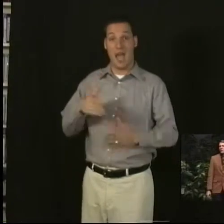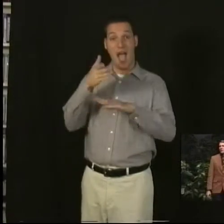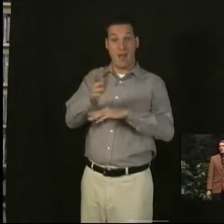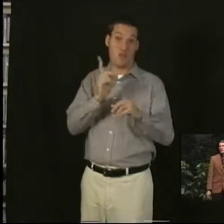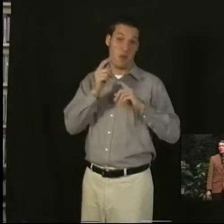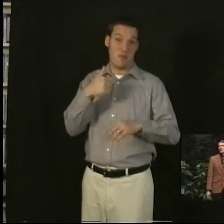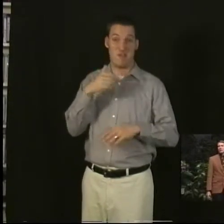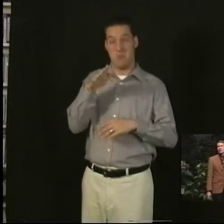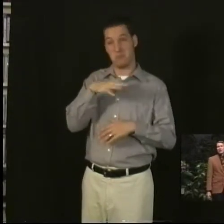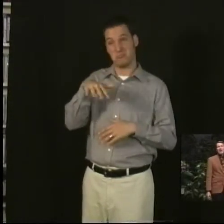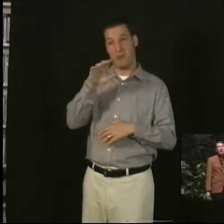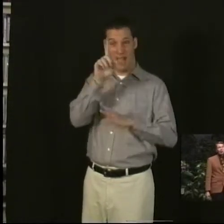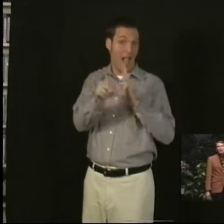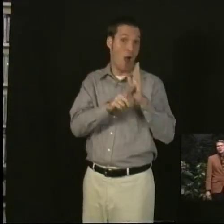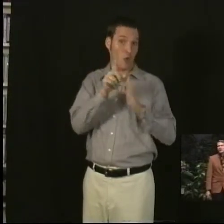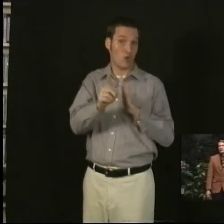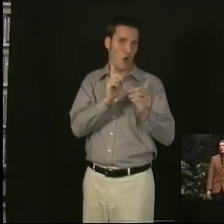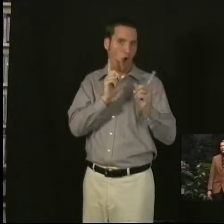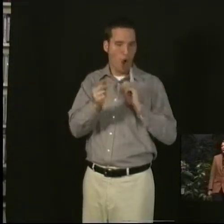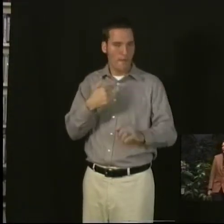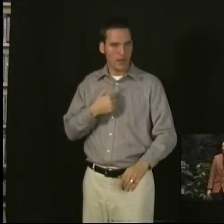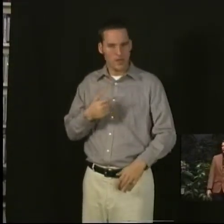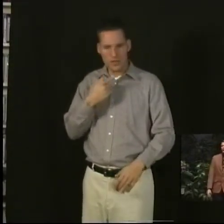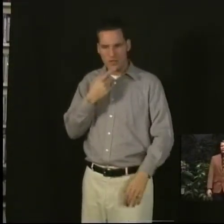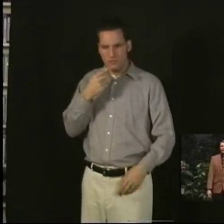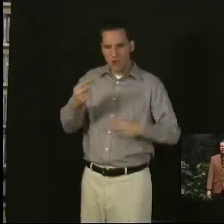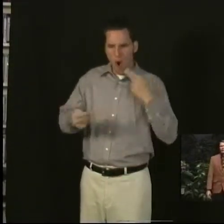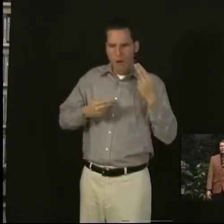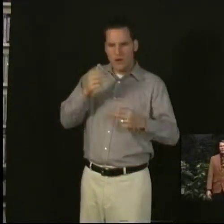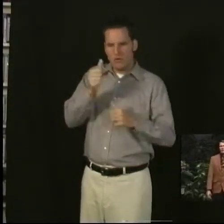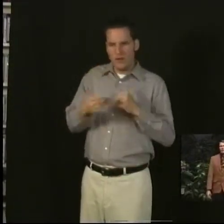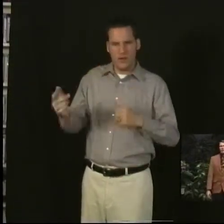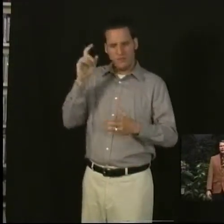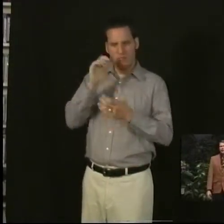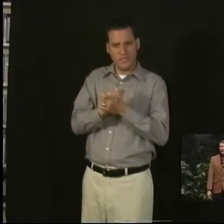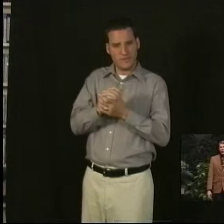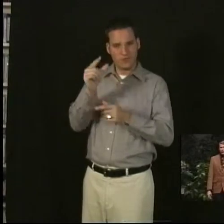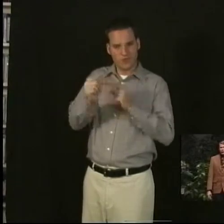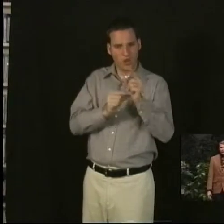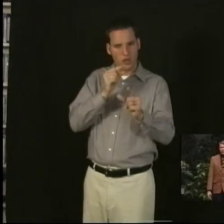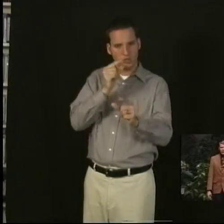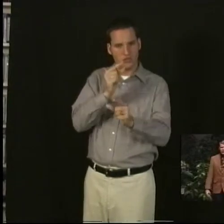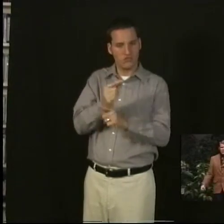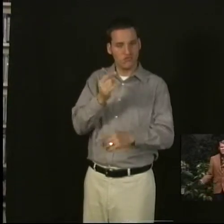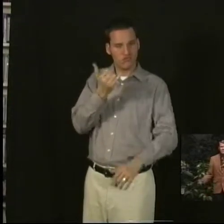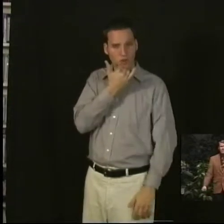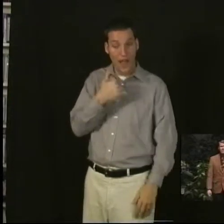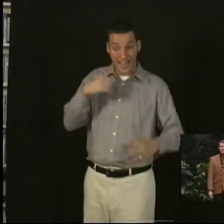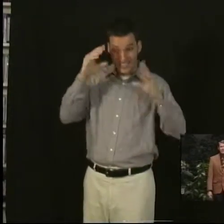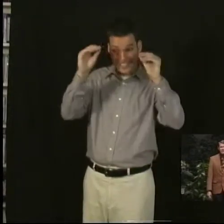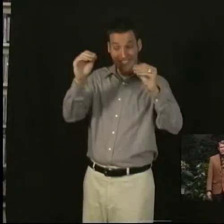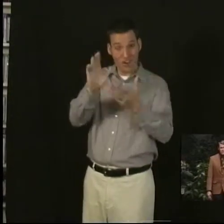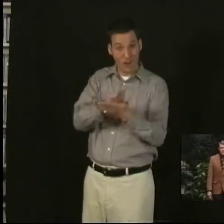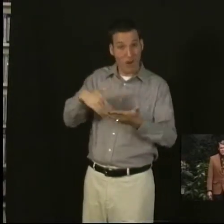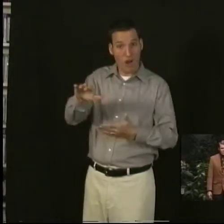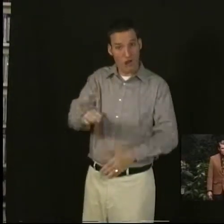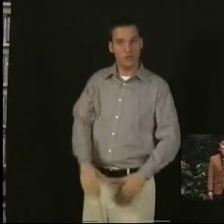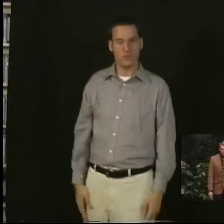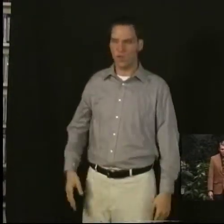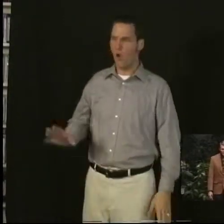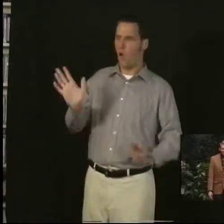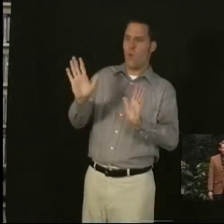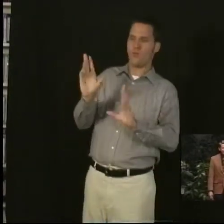Afterwards, he talked to me for almost an hour. He said, "Hovind, is everything I believe about geology wrong? I teach this stuff at the college." I